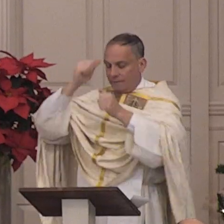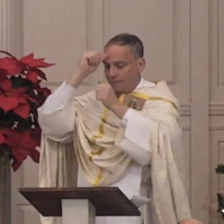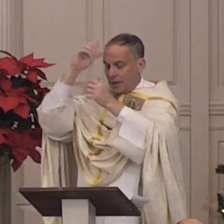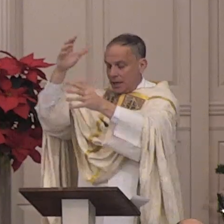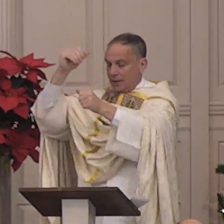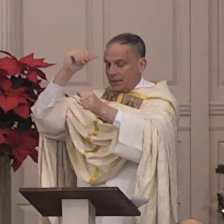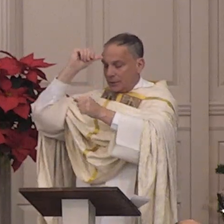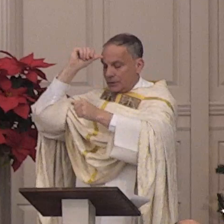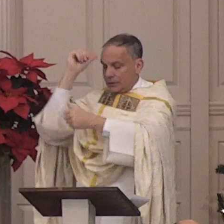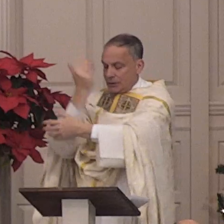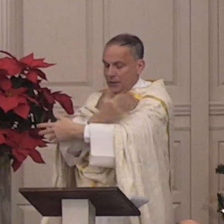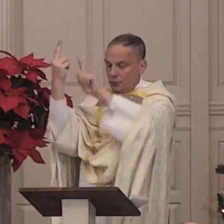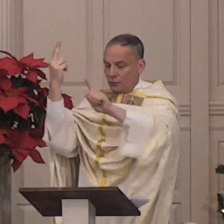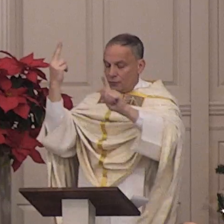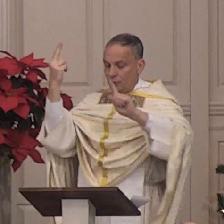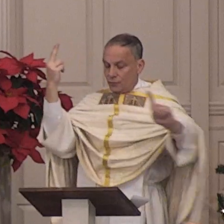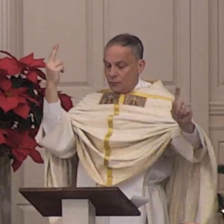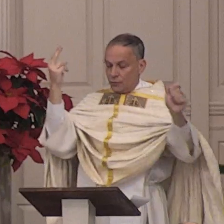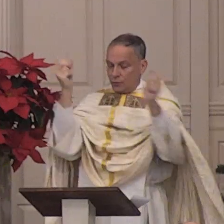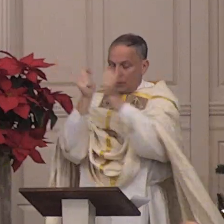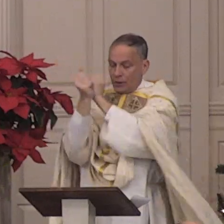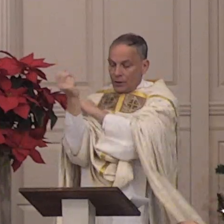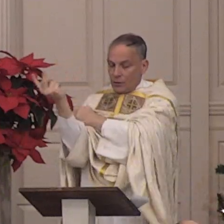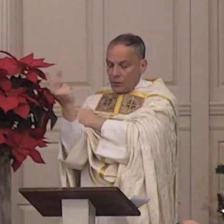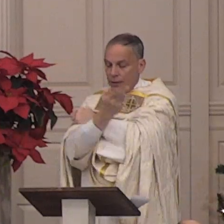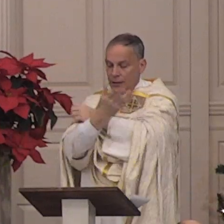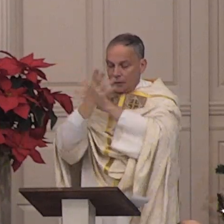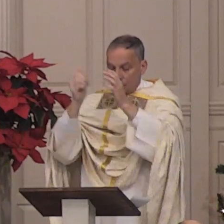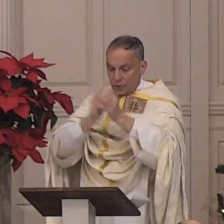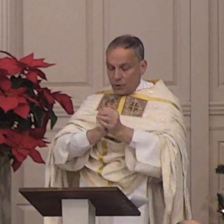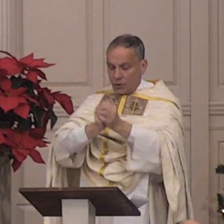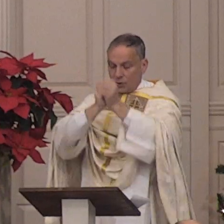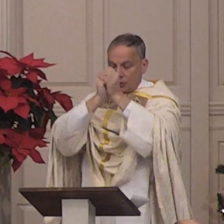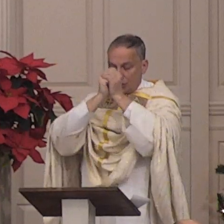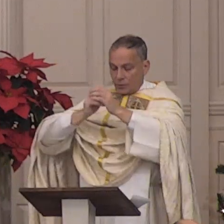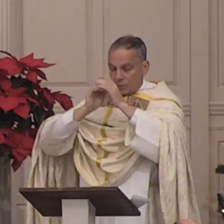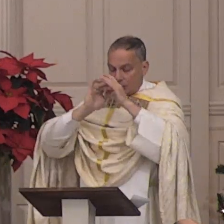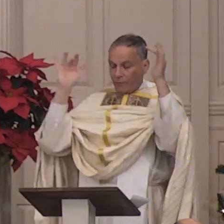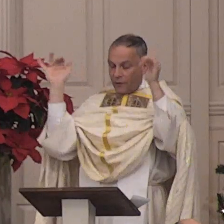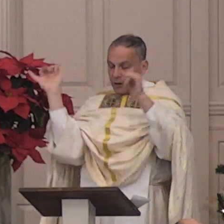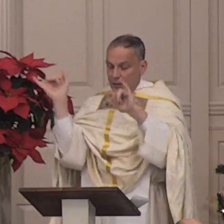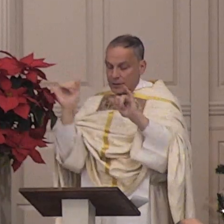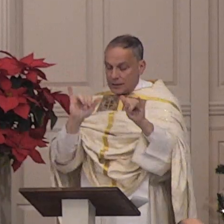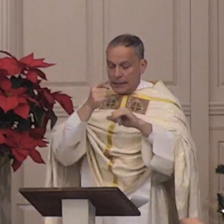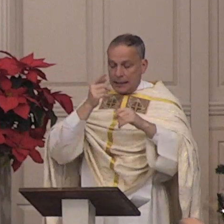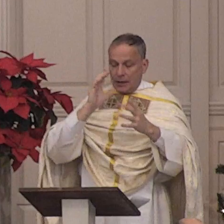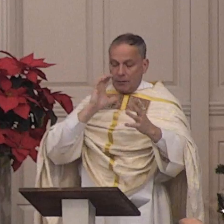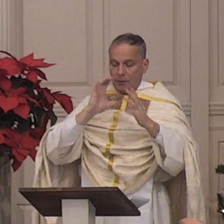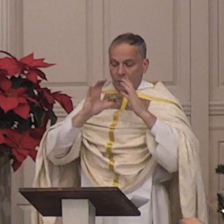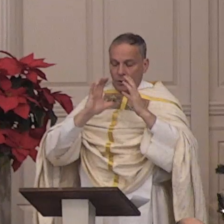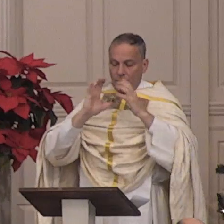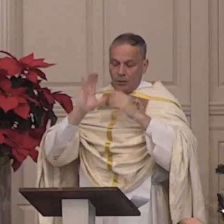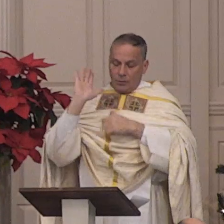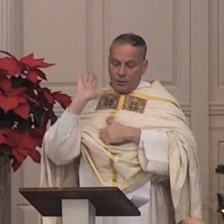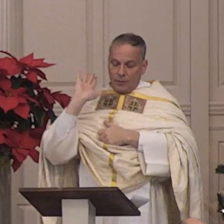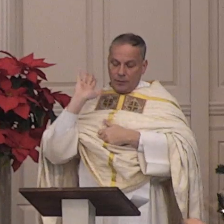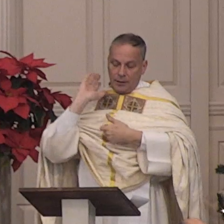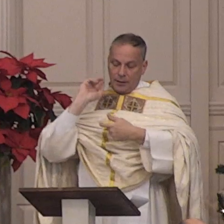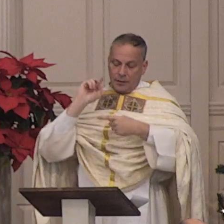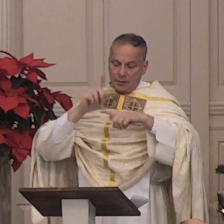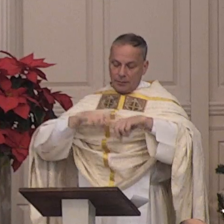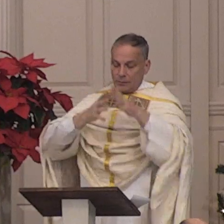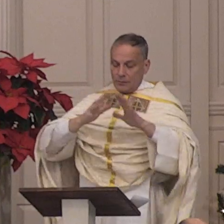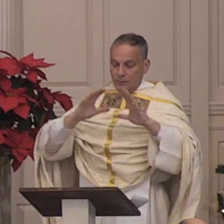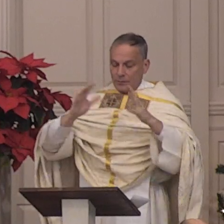the Son, who with the Father and the Son is adored and glorified, who has spoken through the prophets. I believe in